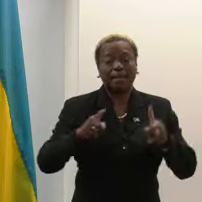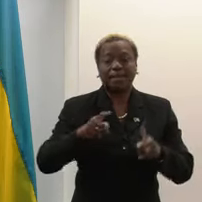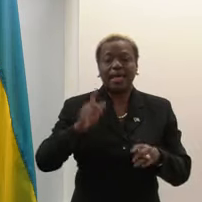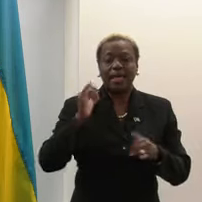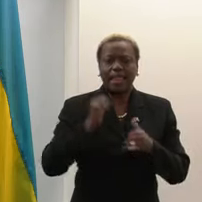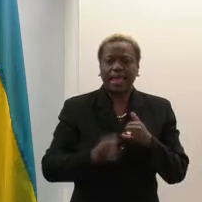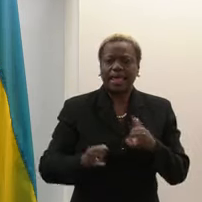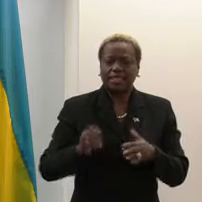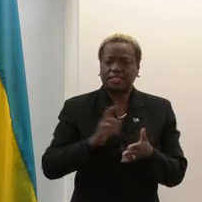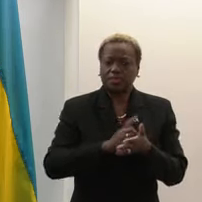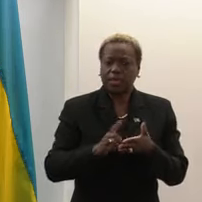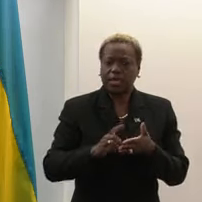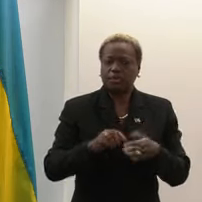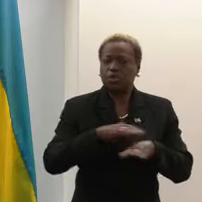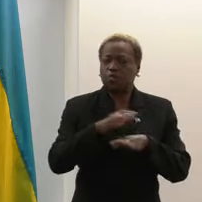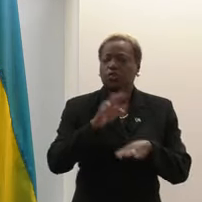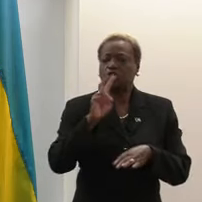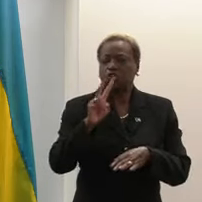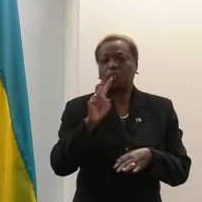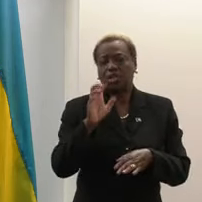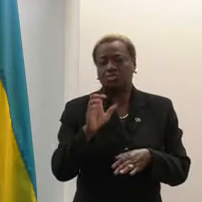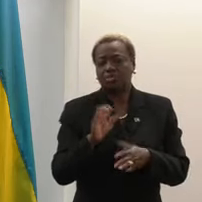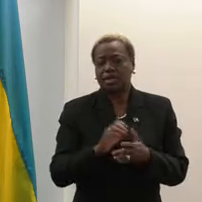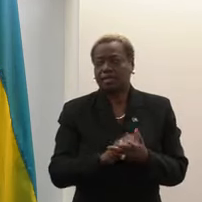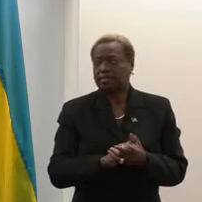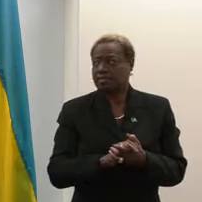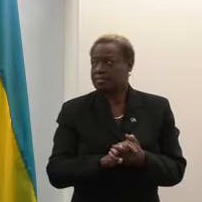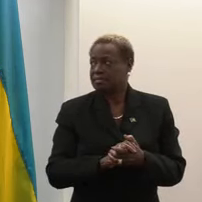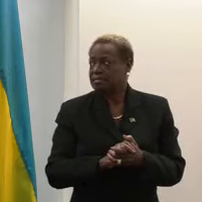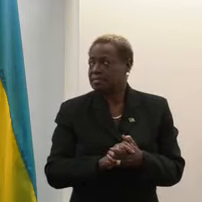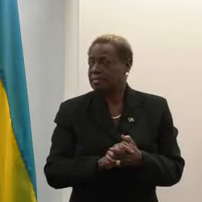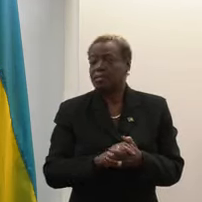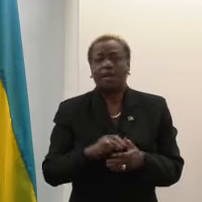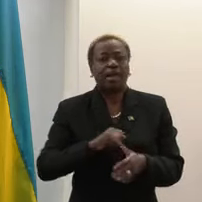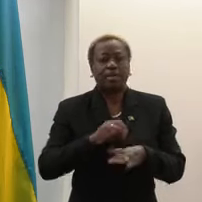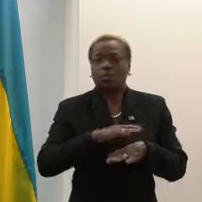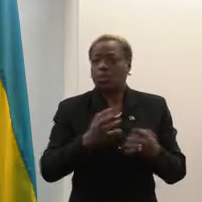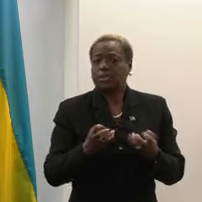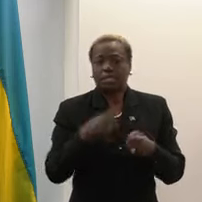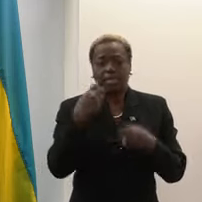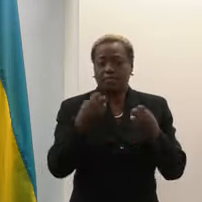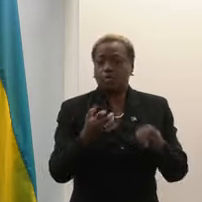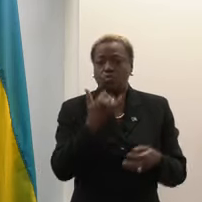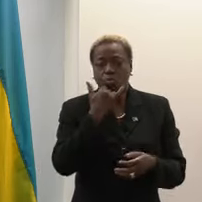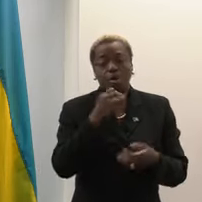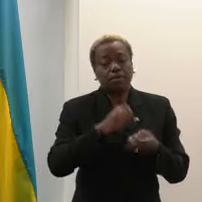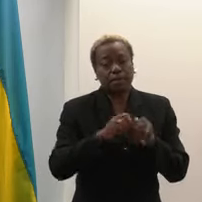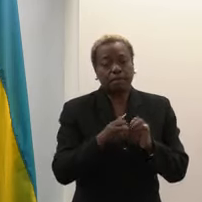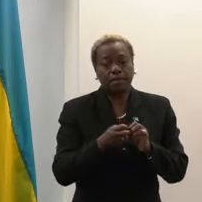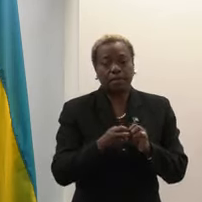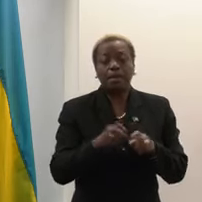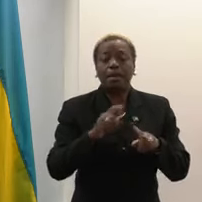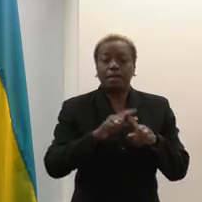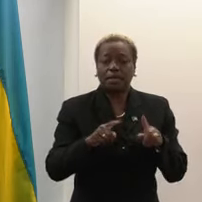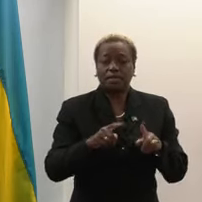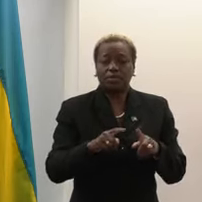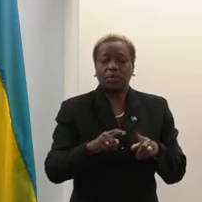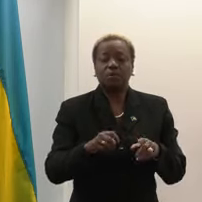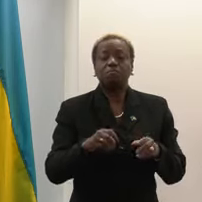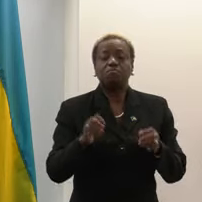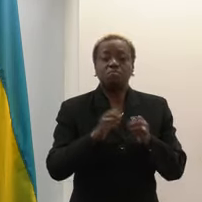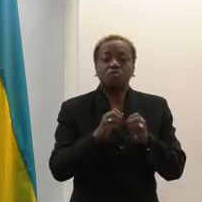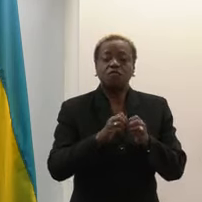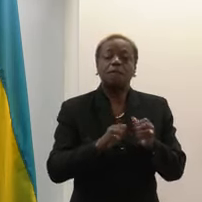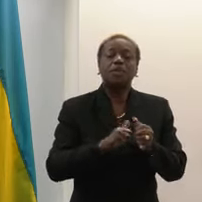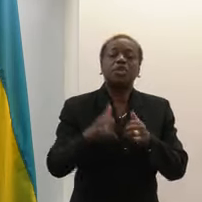I think it was over 200 and some. I don't want to give you a wrong number, but I know we had moved beyond the 200